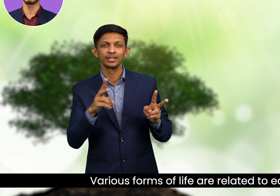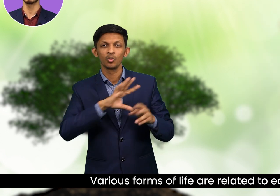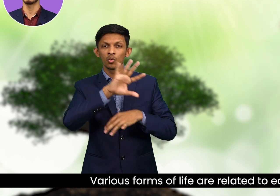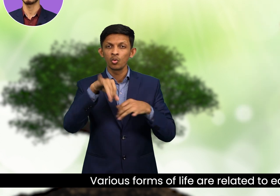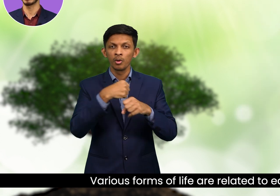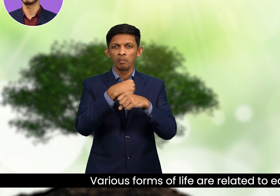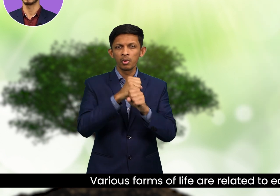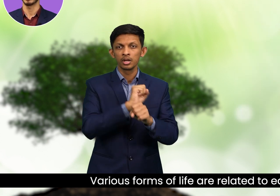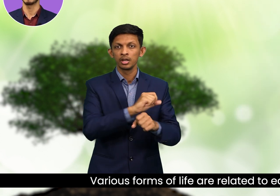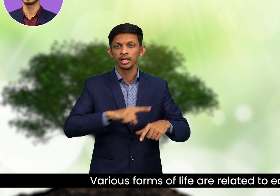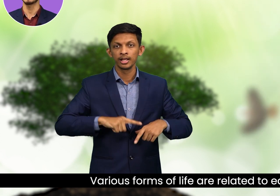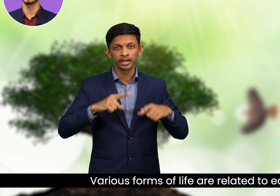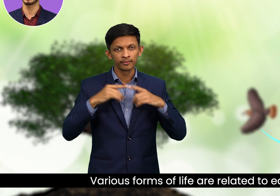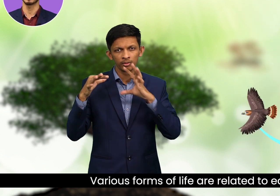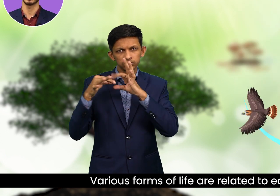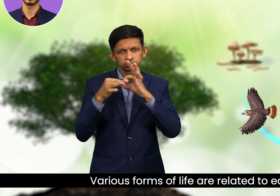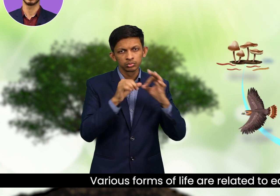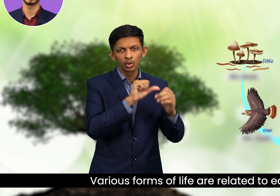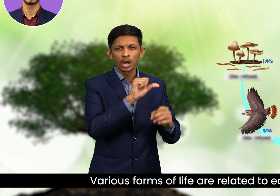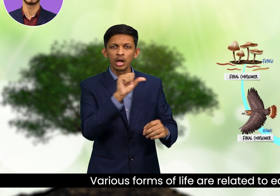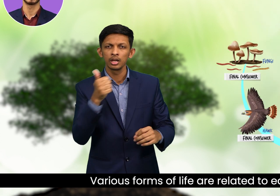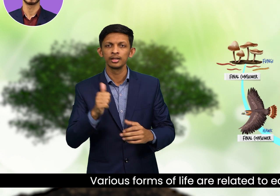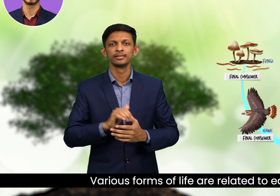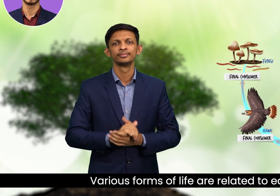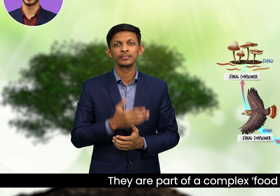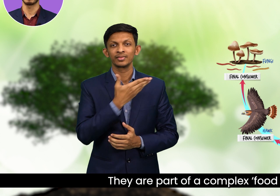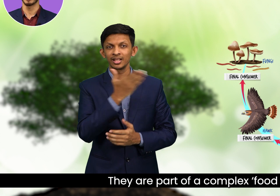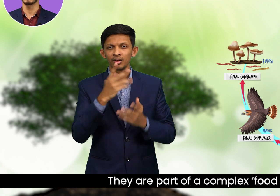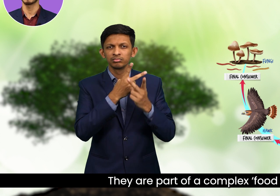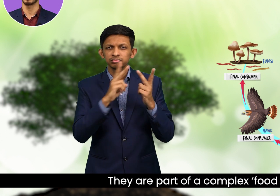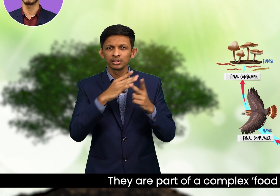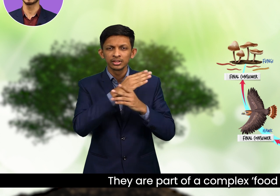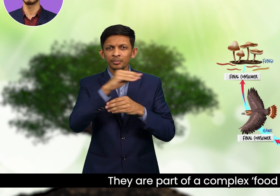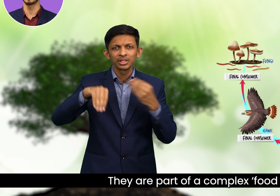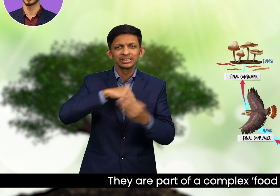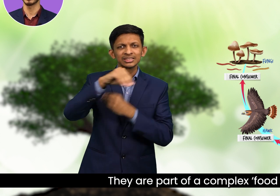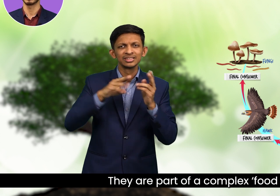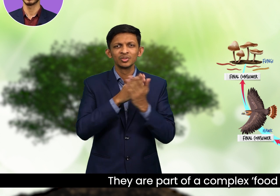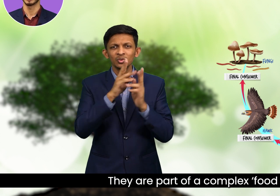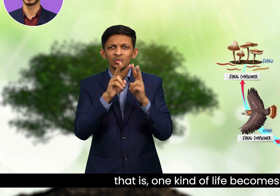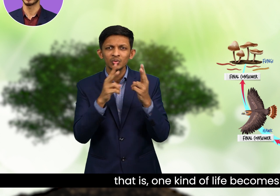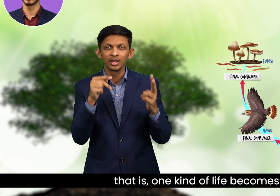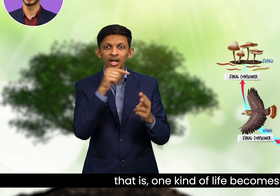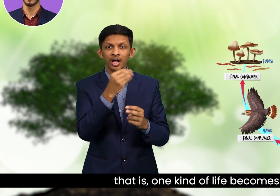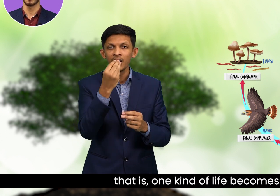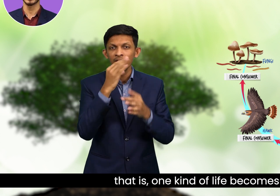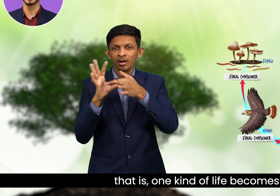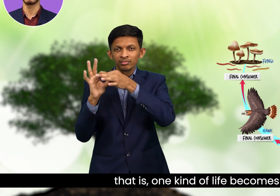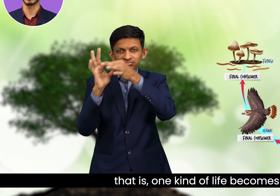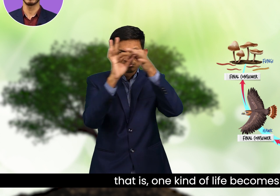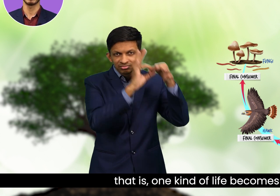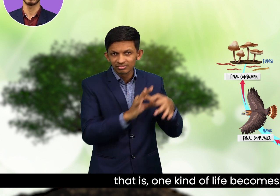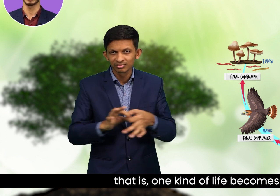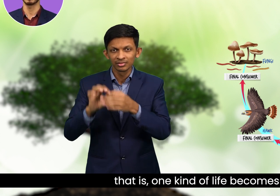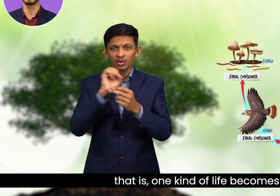Various forms of life are related to each other. They are part of a complex food chain, that is, one kind